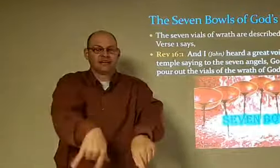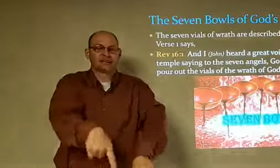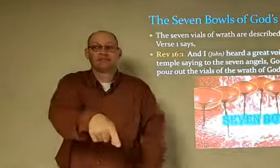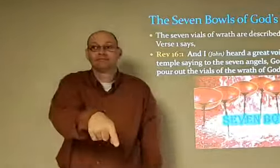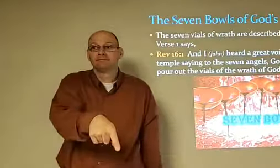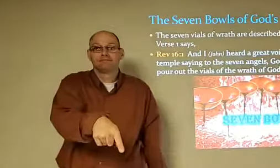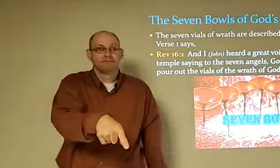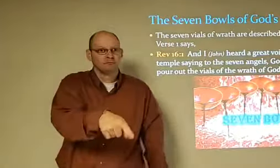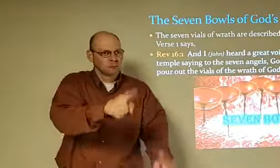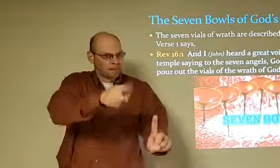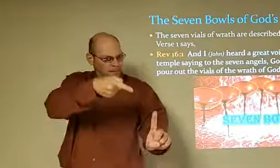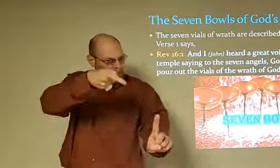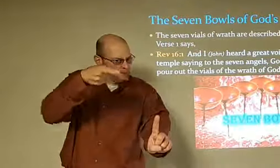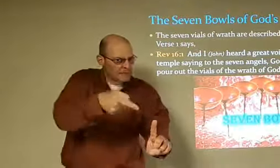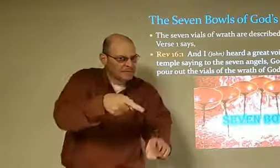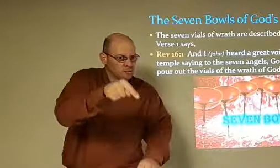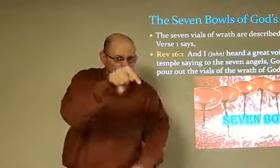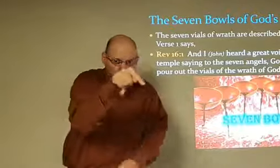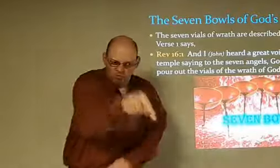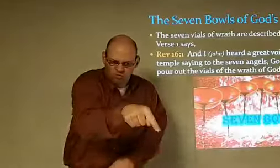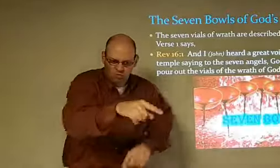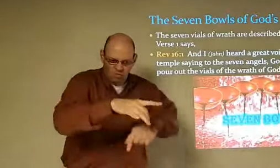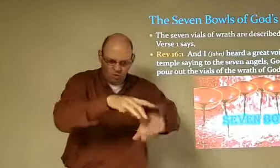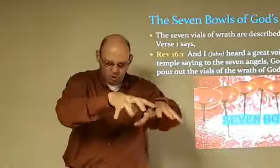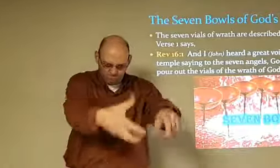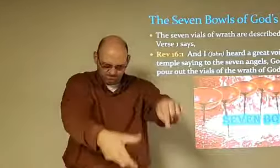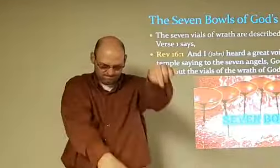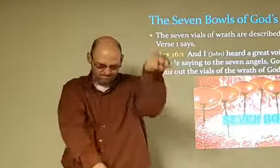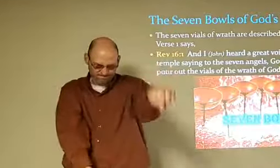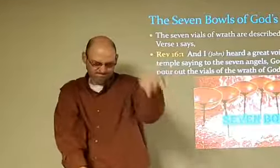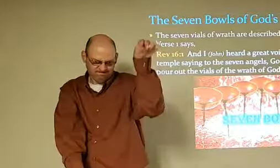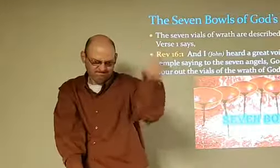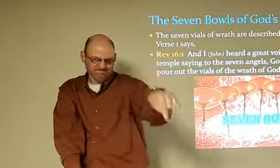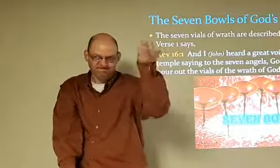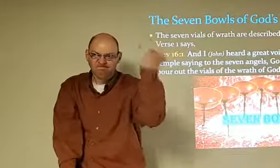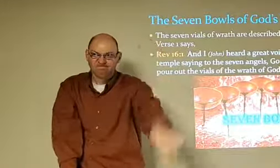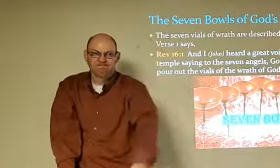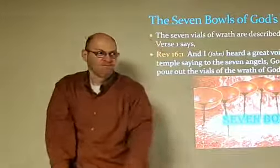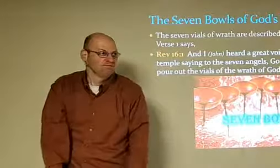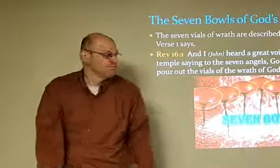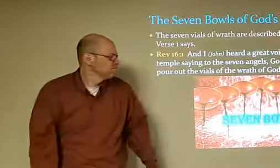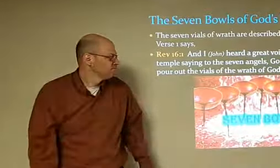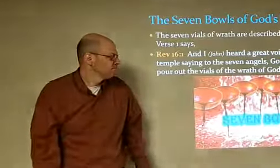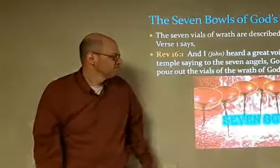Down there on the earth, right there. Specifically, there's a specific place, a